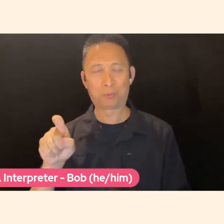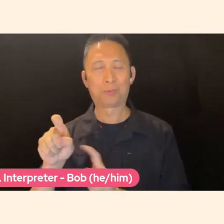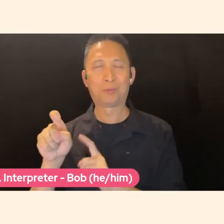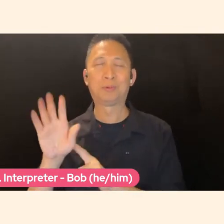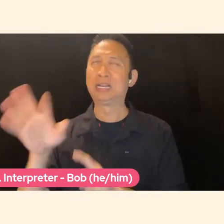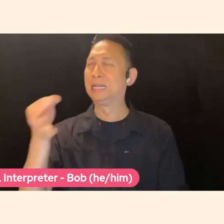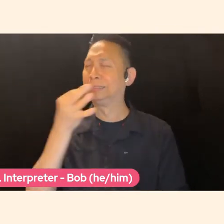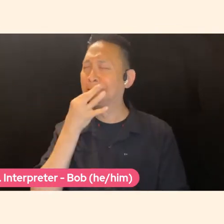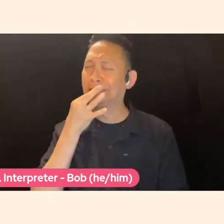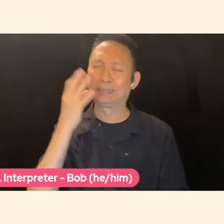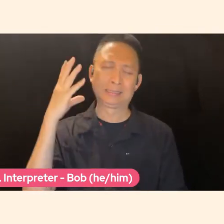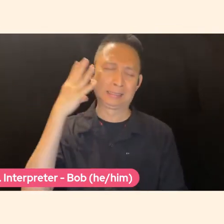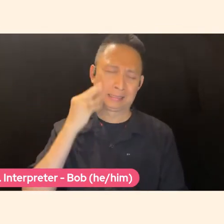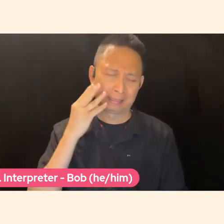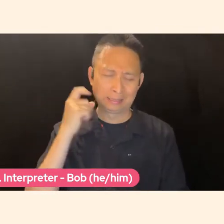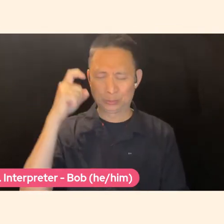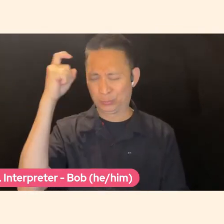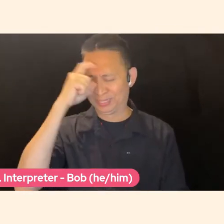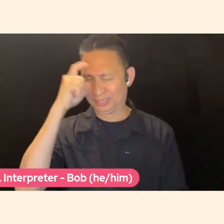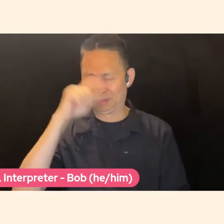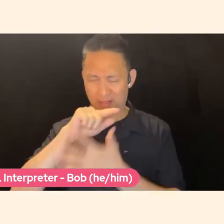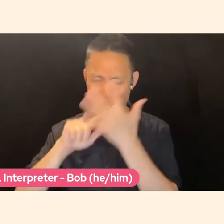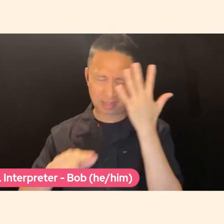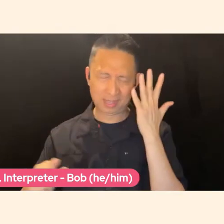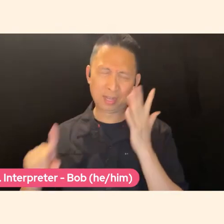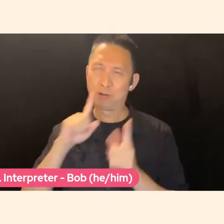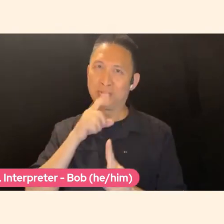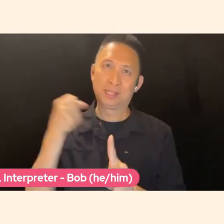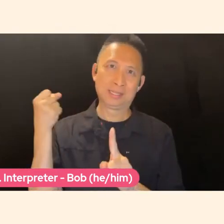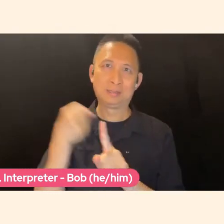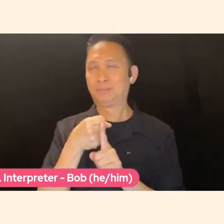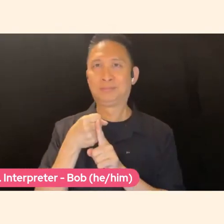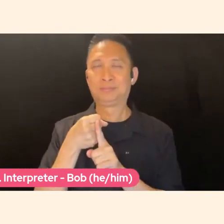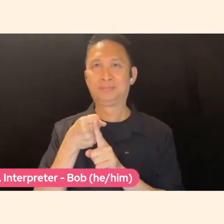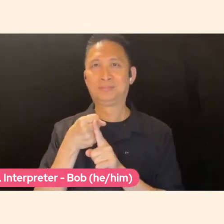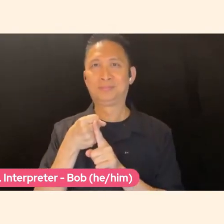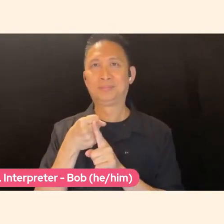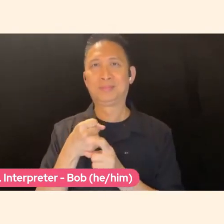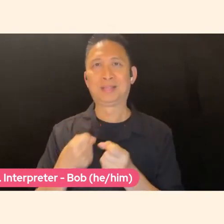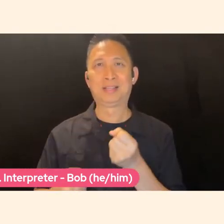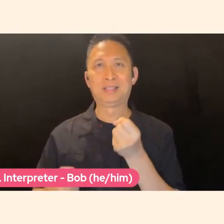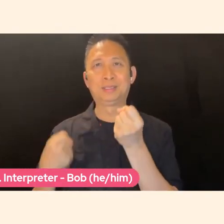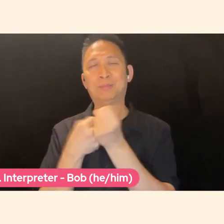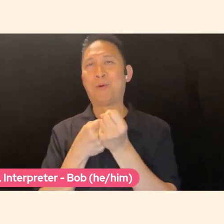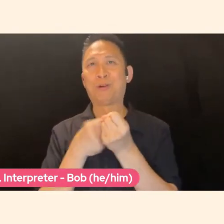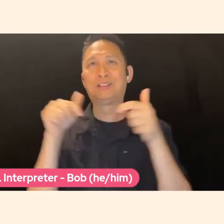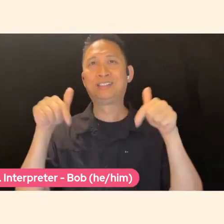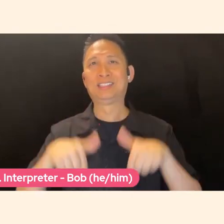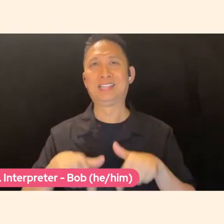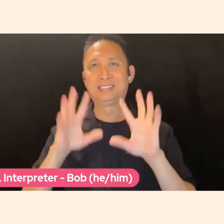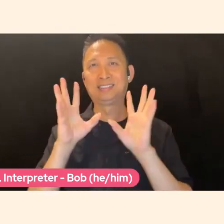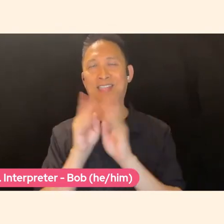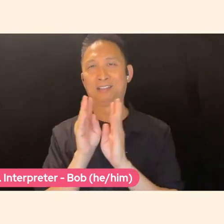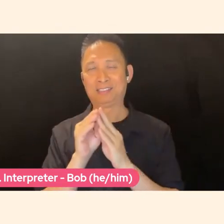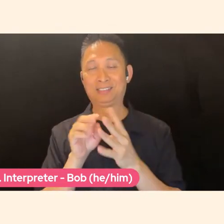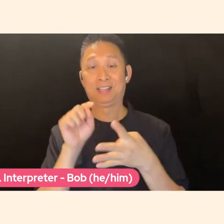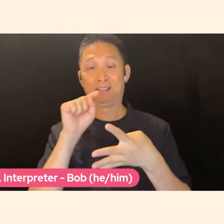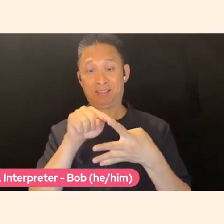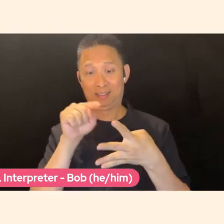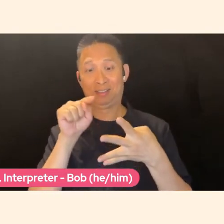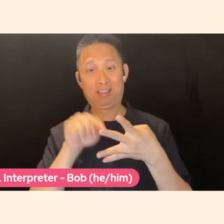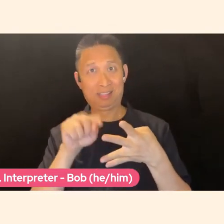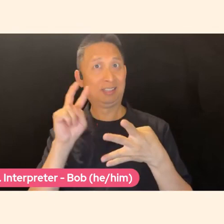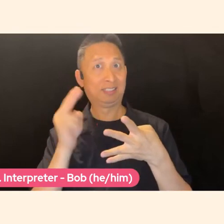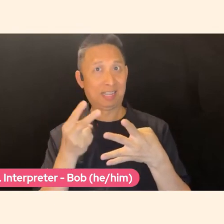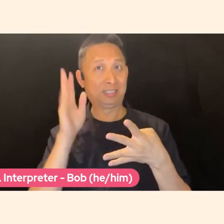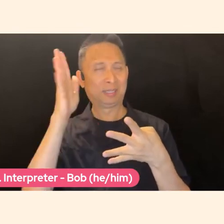wisdom have left an indelible mark on our symposium, and we are profoundly honored to have had you as our second speaker in this 4-week journey.